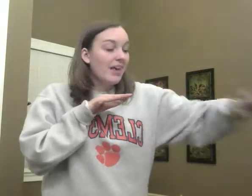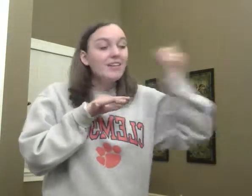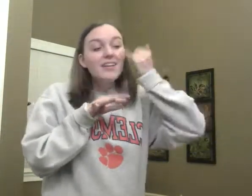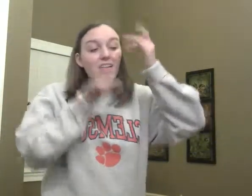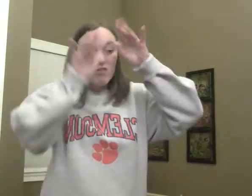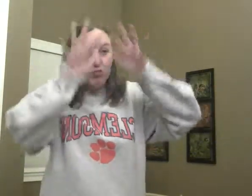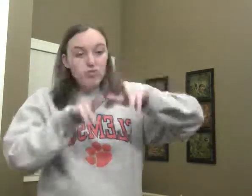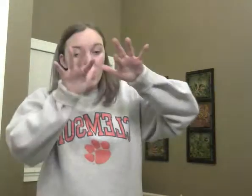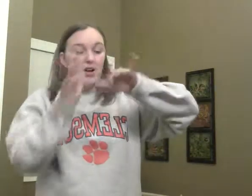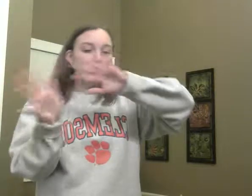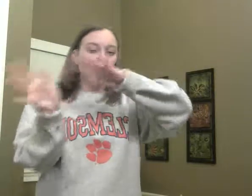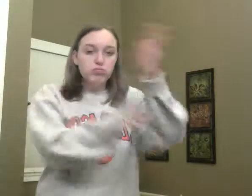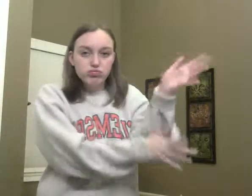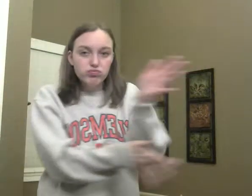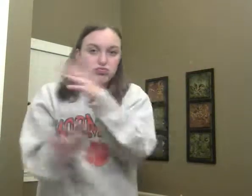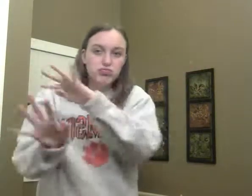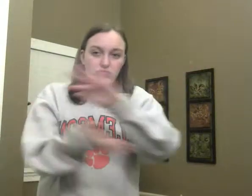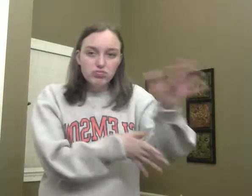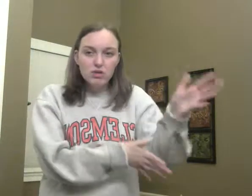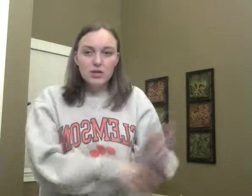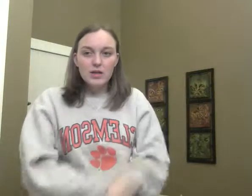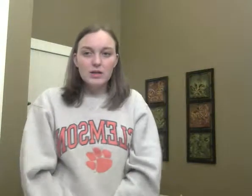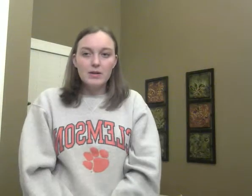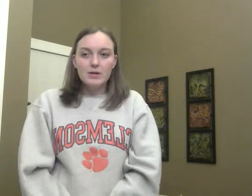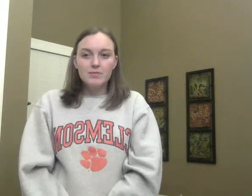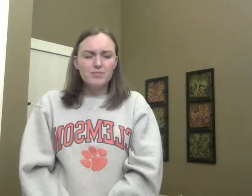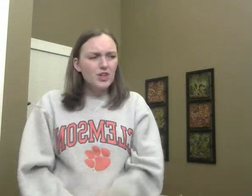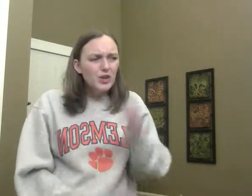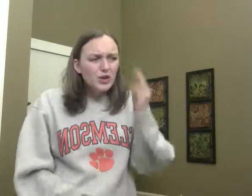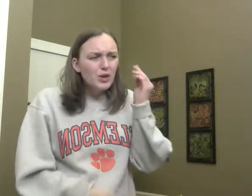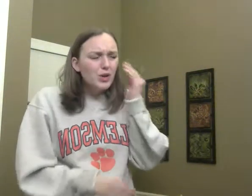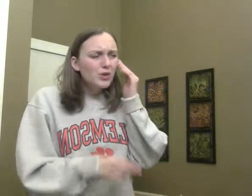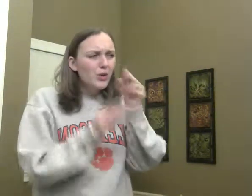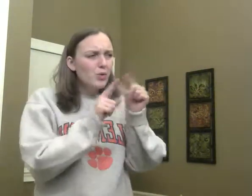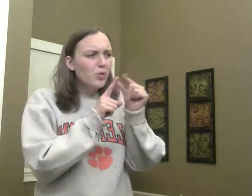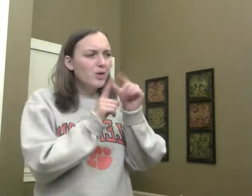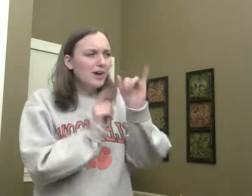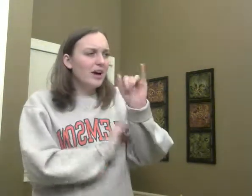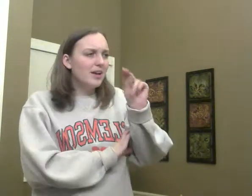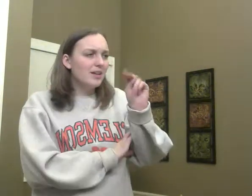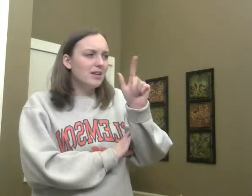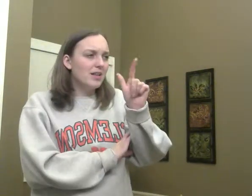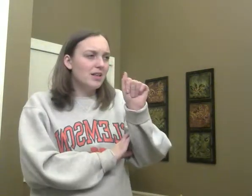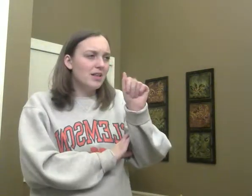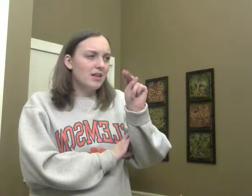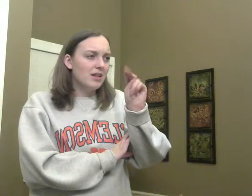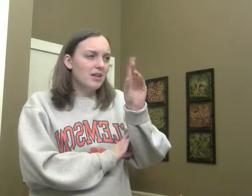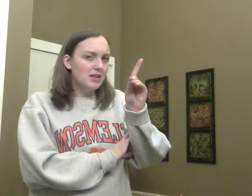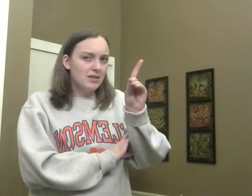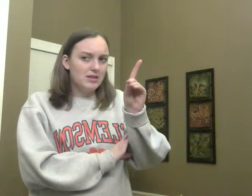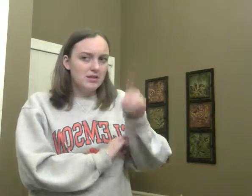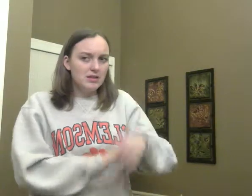water. Do you know what inland is, Emily? Yes, ma'am. Okay. So will they ever go on land? Yes. When